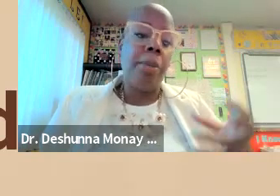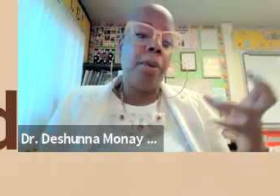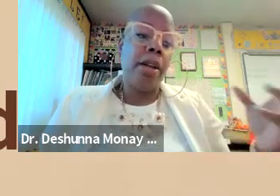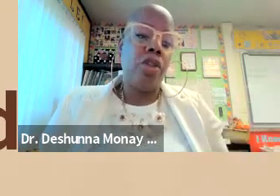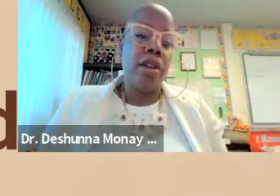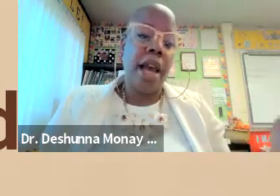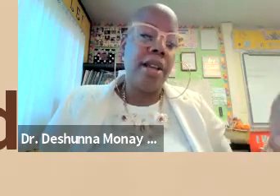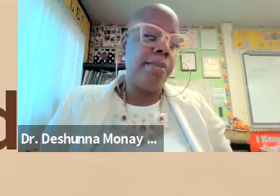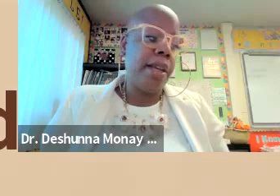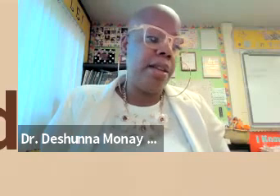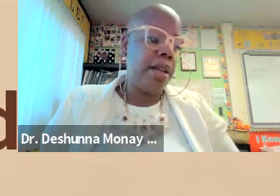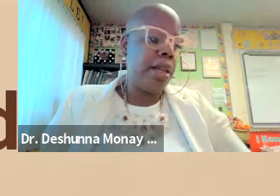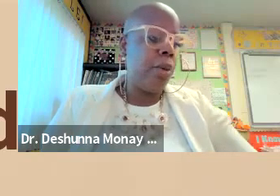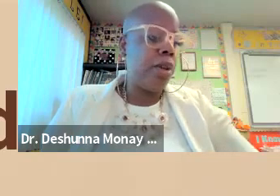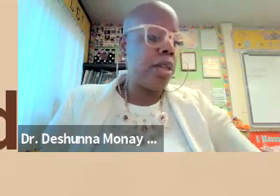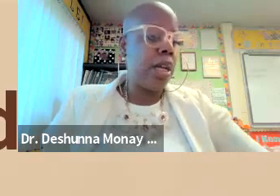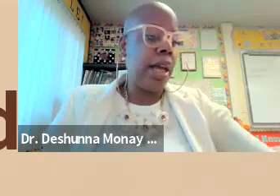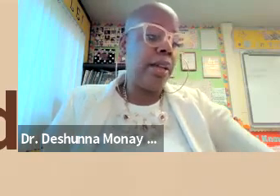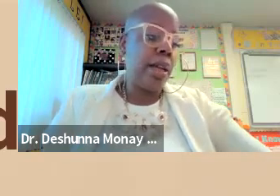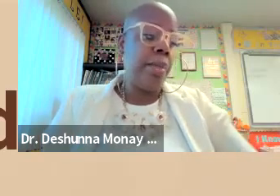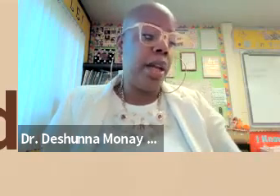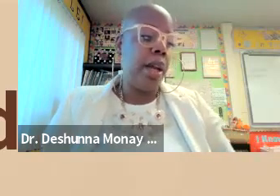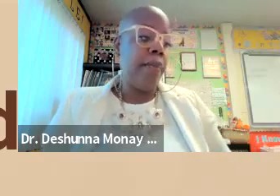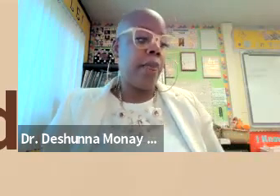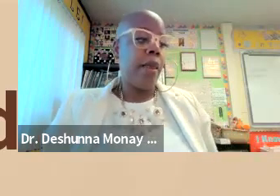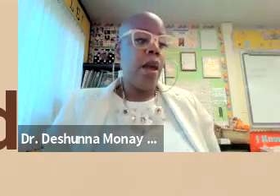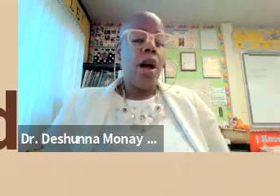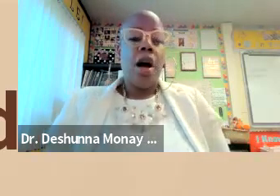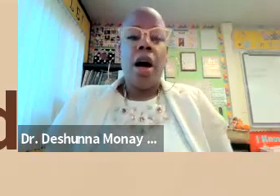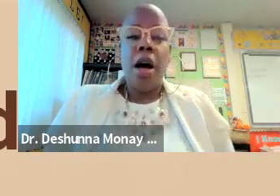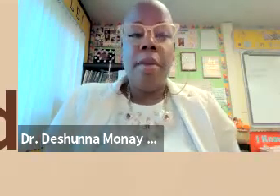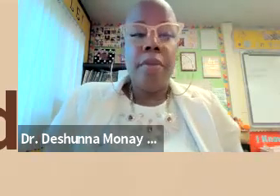college operated just as a business and was collecting money